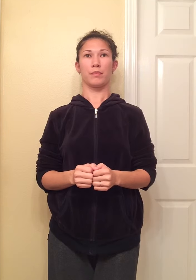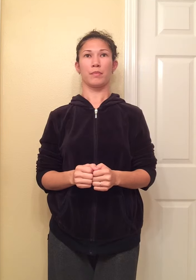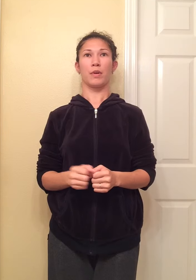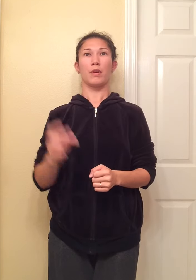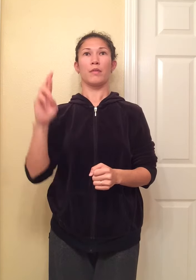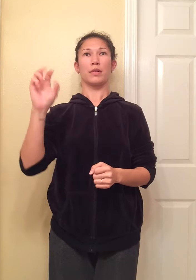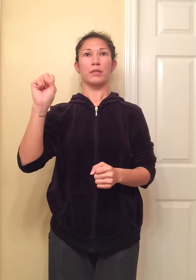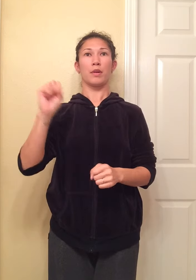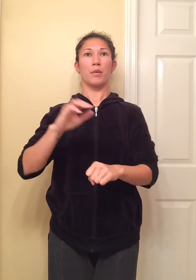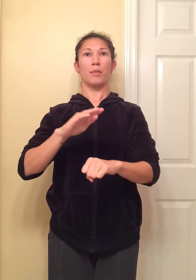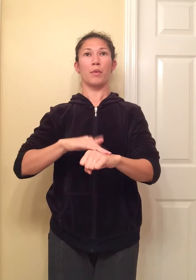occurring.